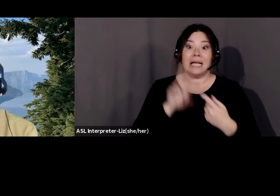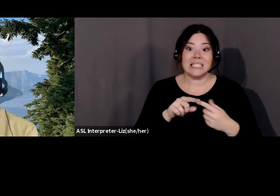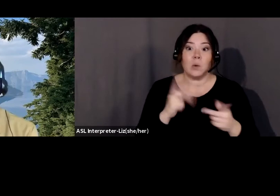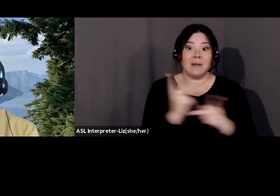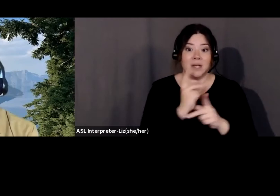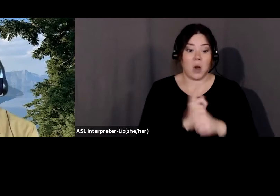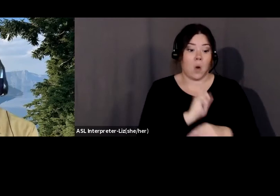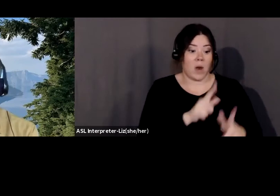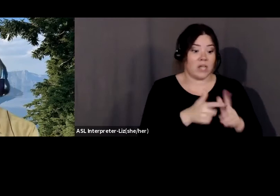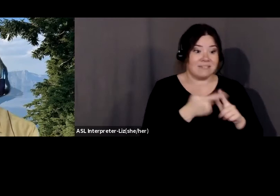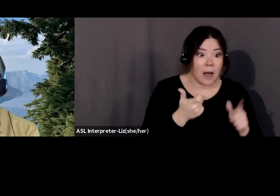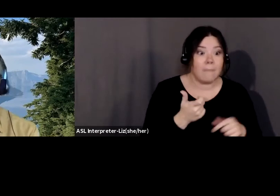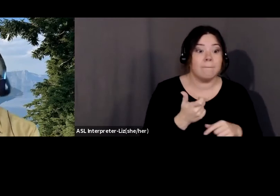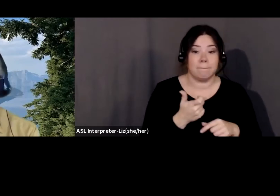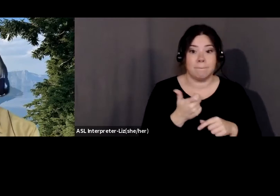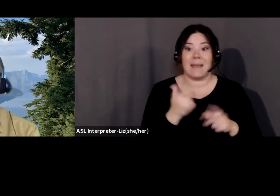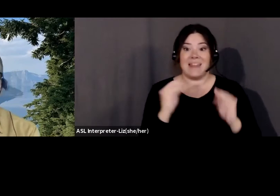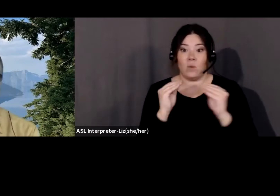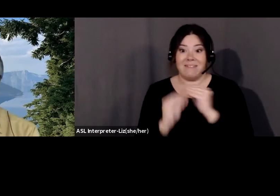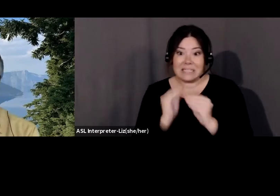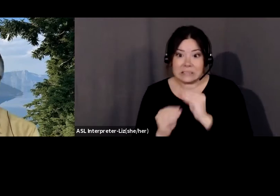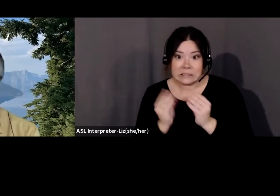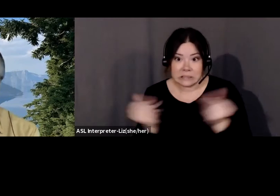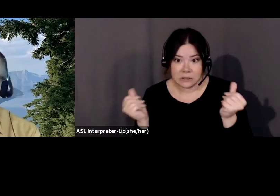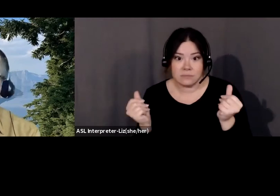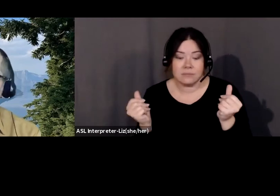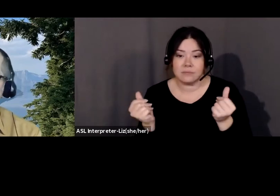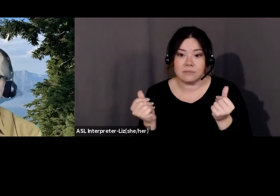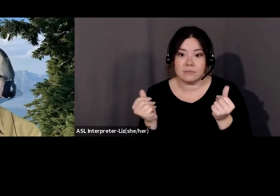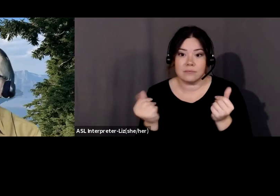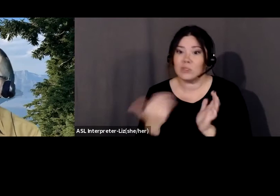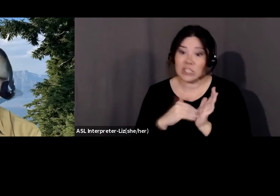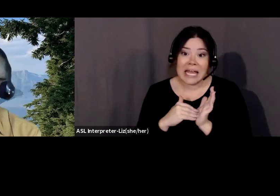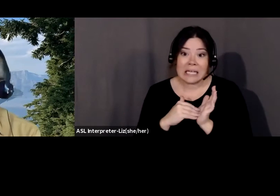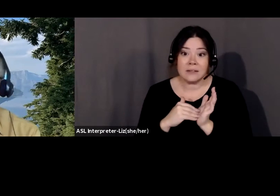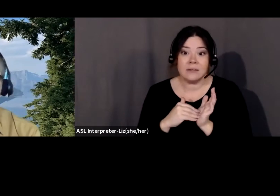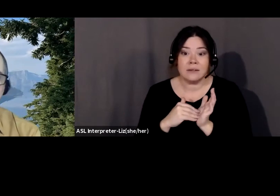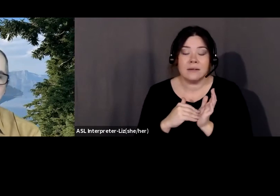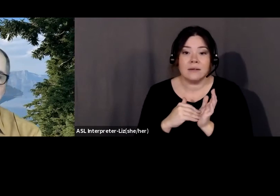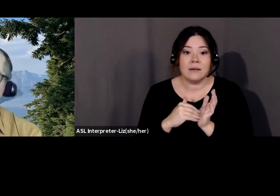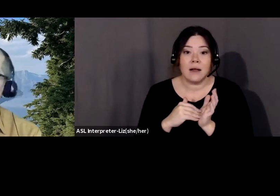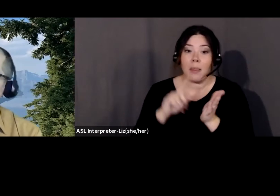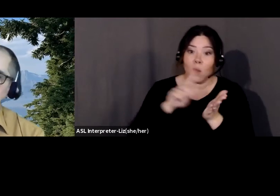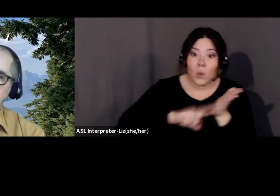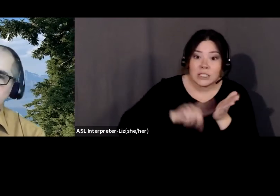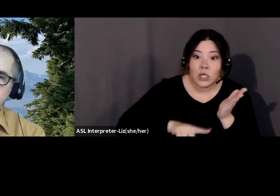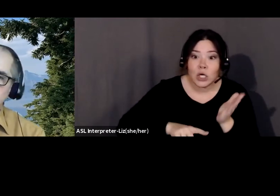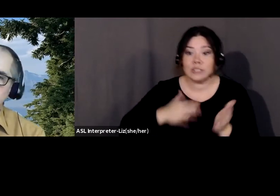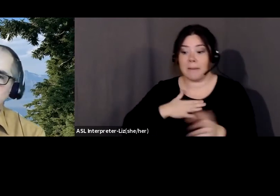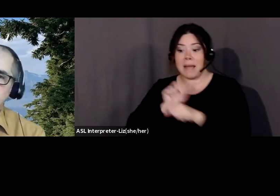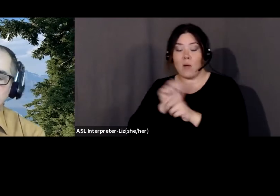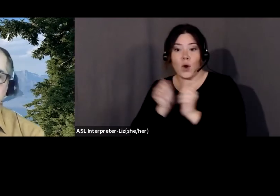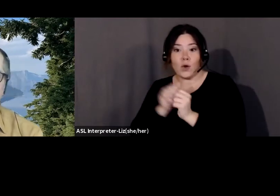addressed, which means it's just, again, the research, my own work with